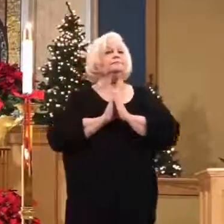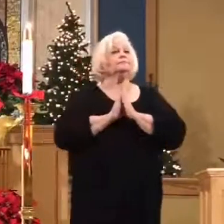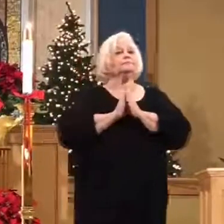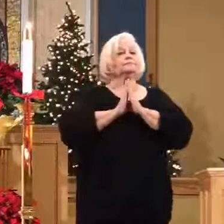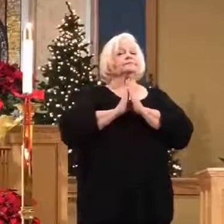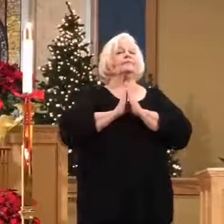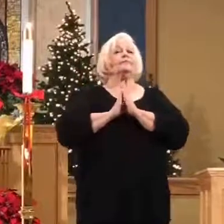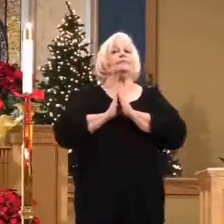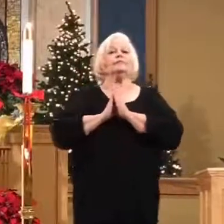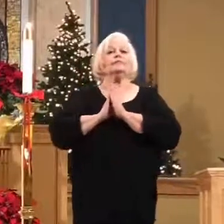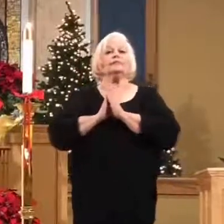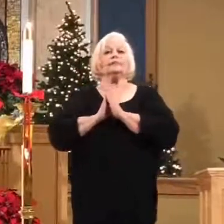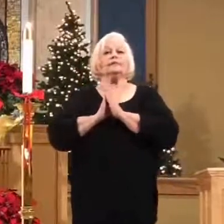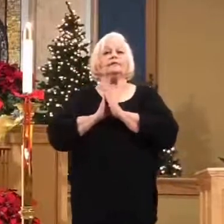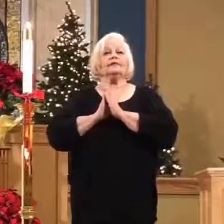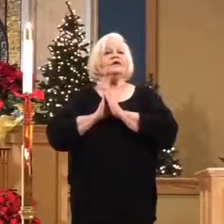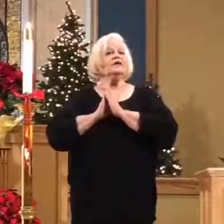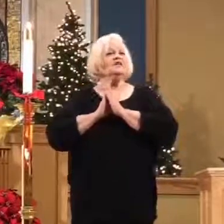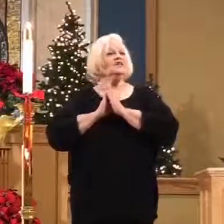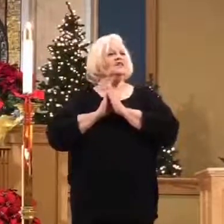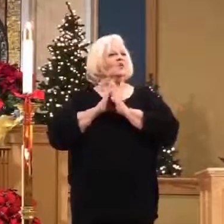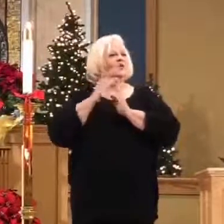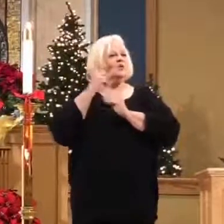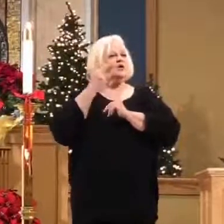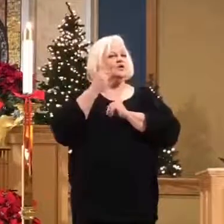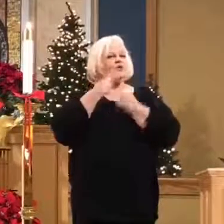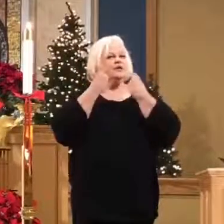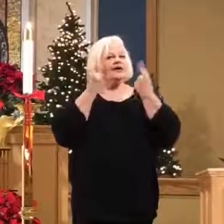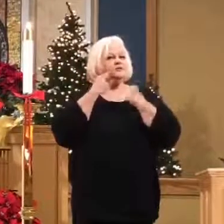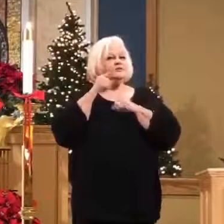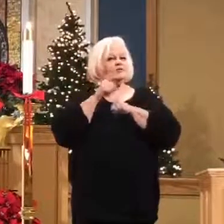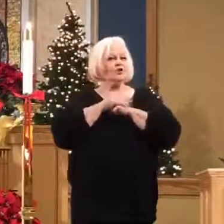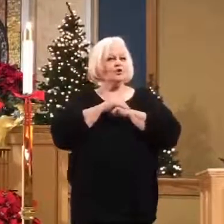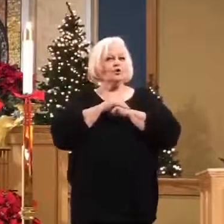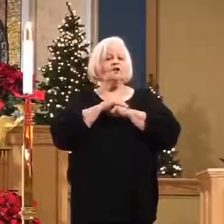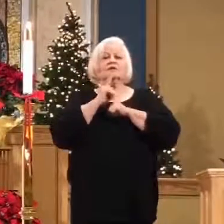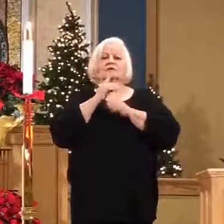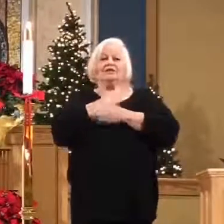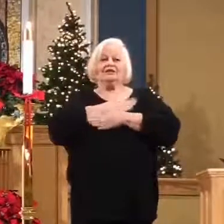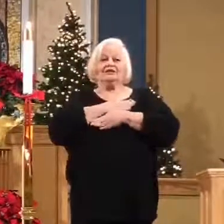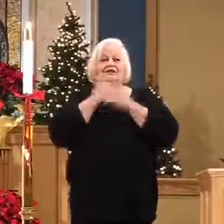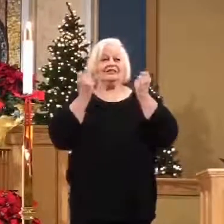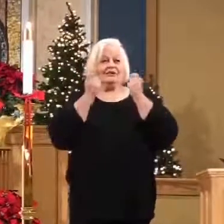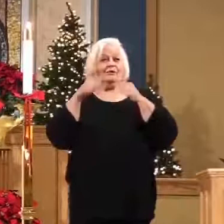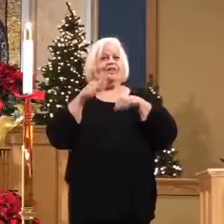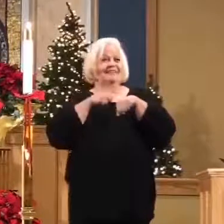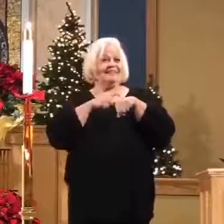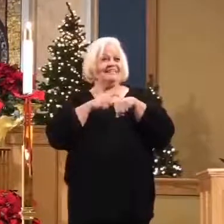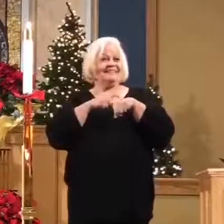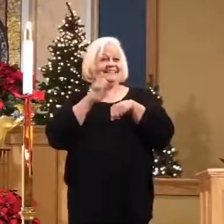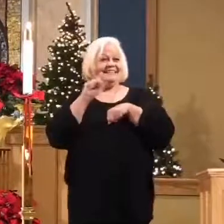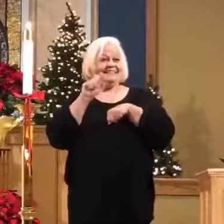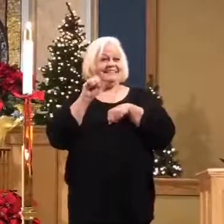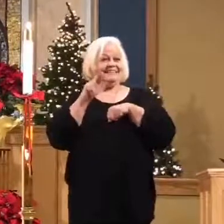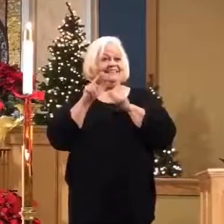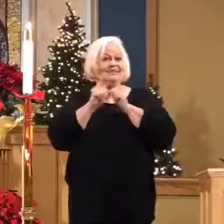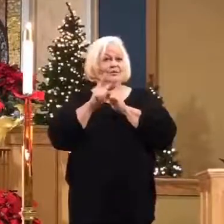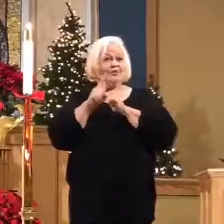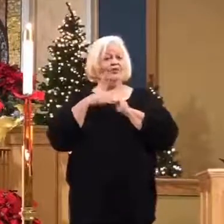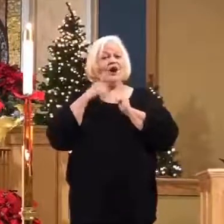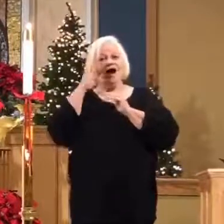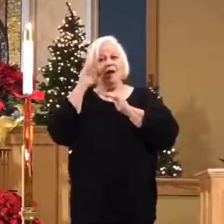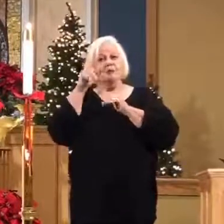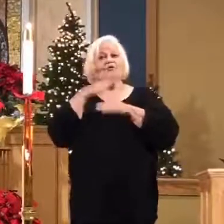Amen. Just a couple announcements for you. It's been a joy to celebrate this season with you. I hope you have enjoyed